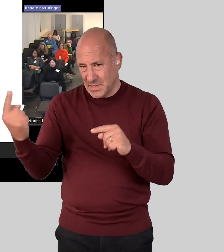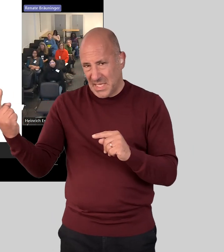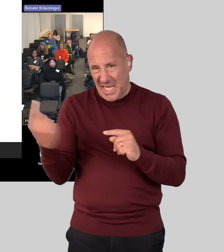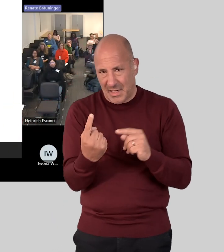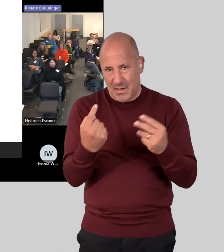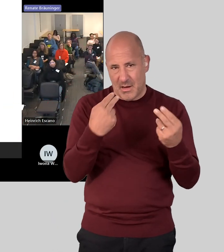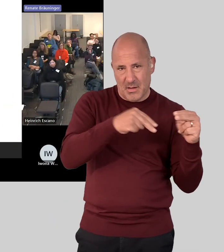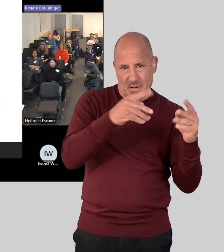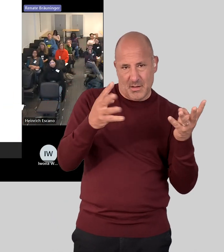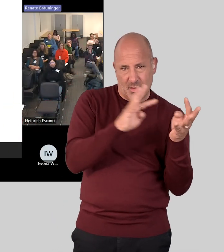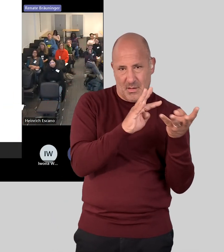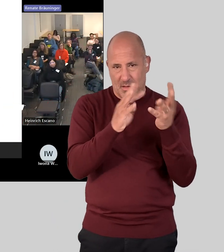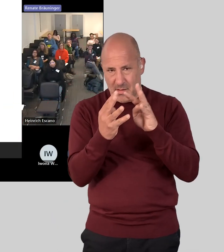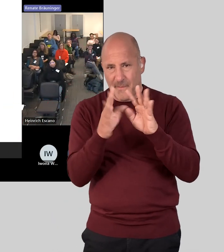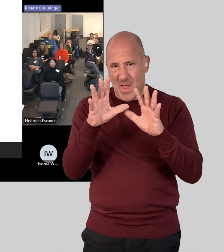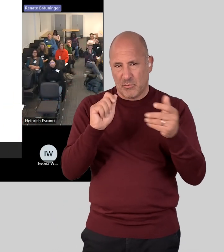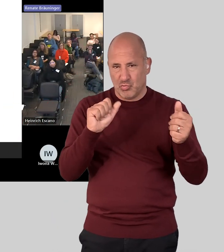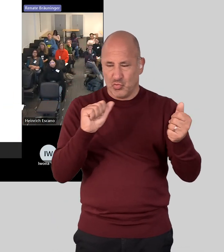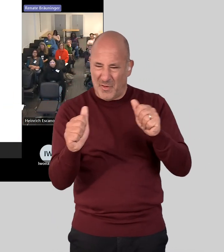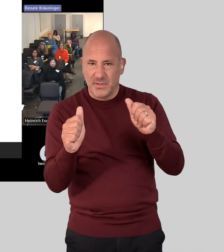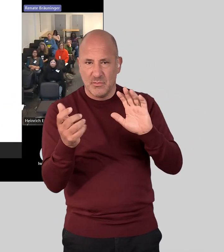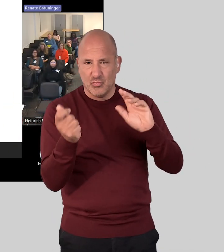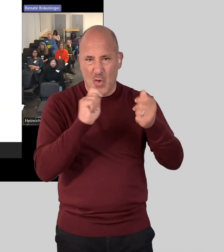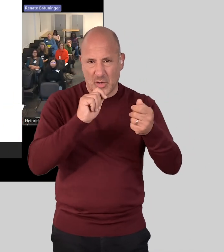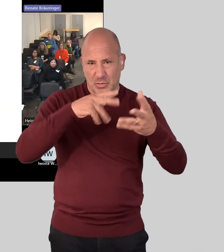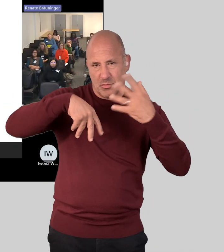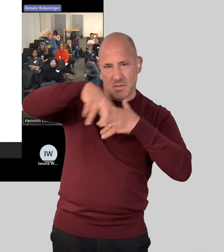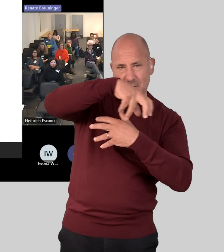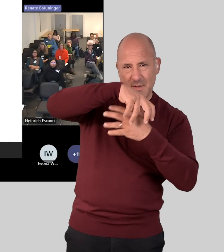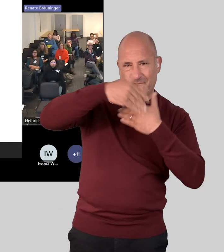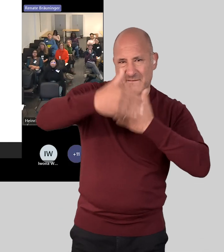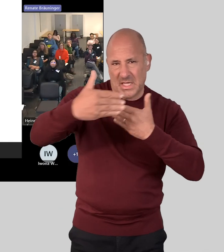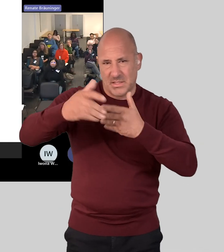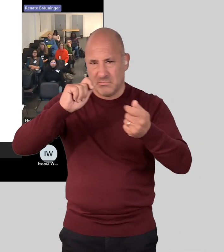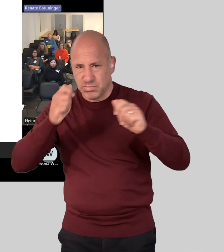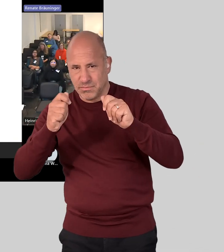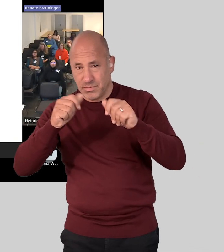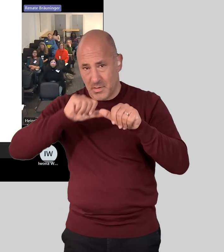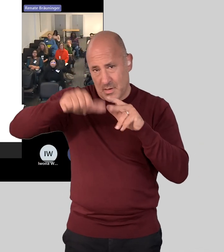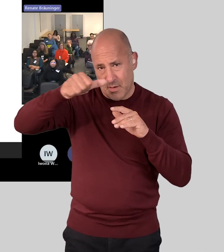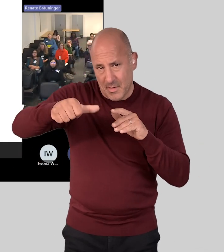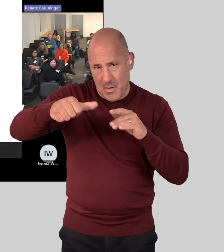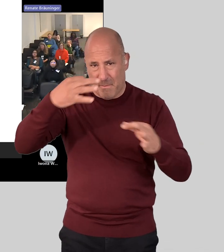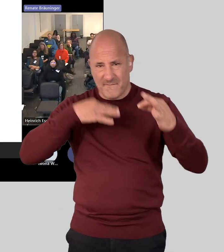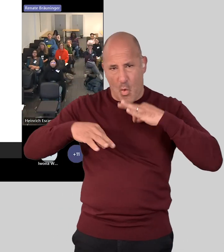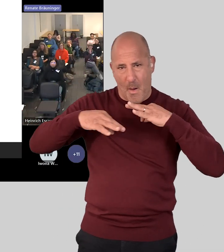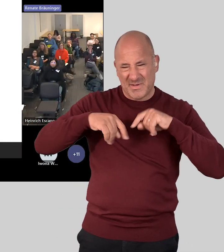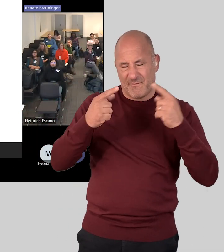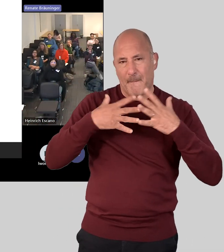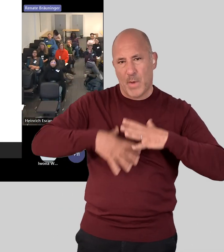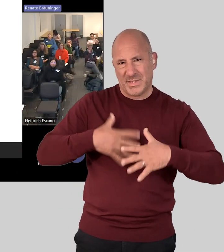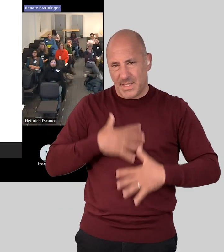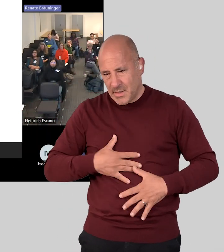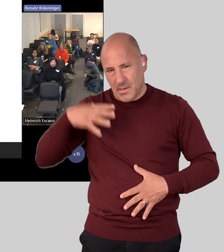of dancers who enter in a piece, and how you can then shift and change movement phrases, perform them